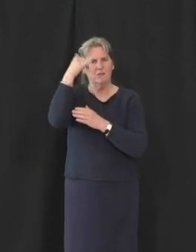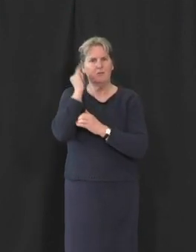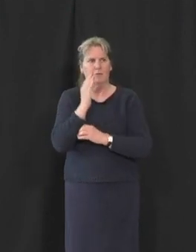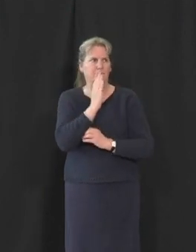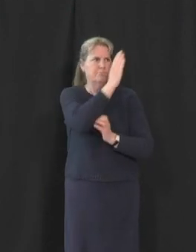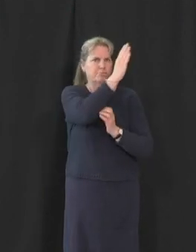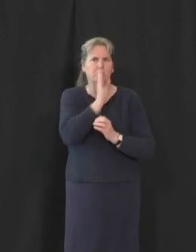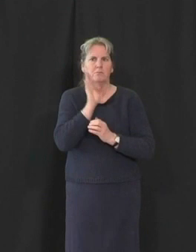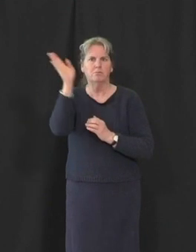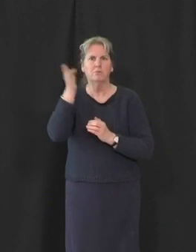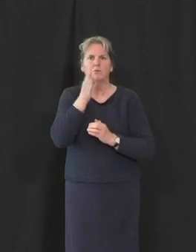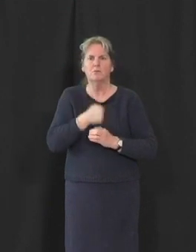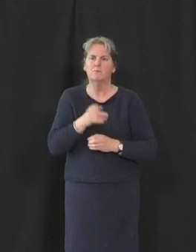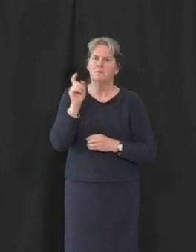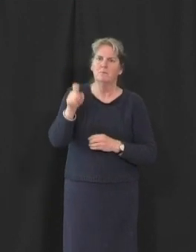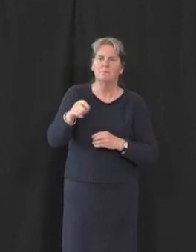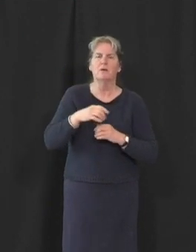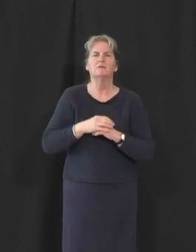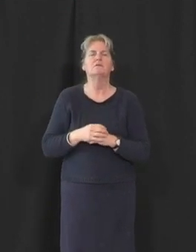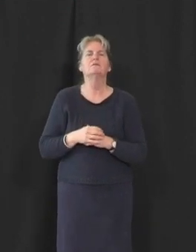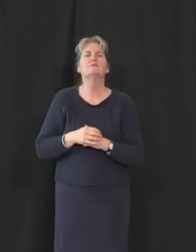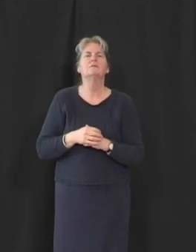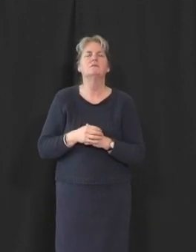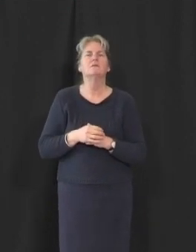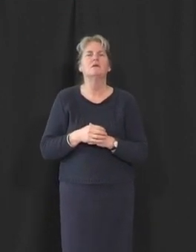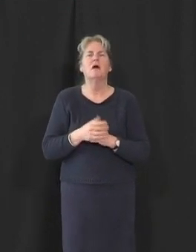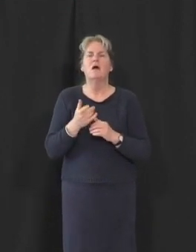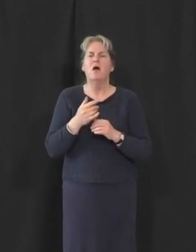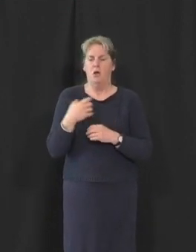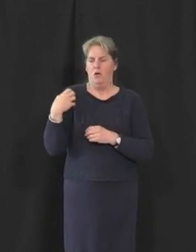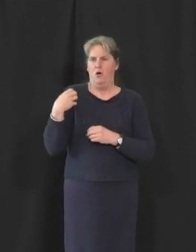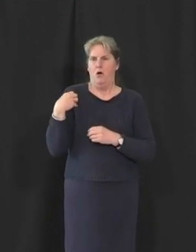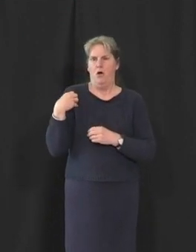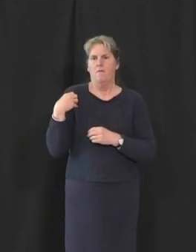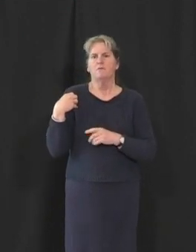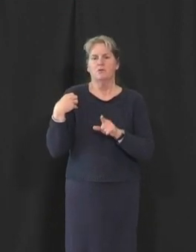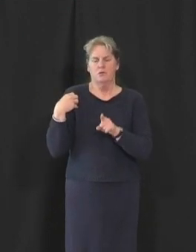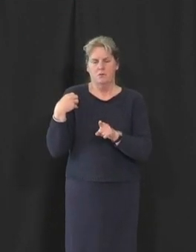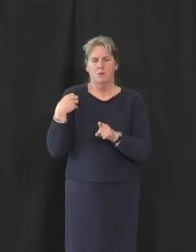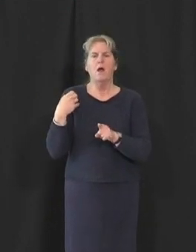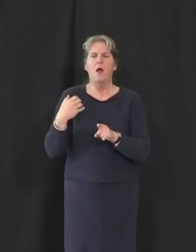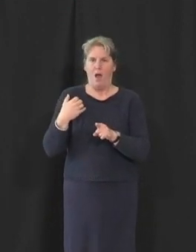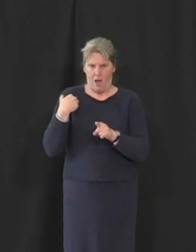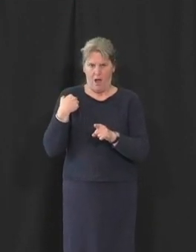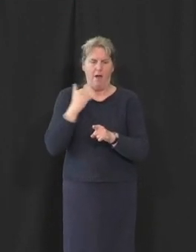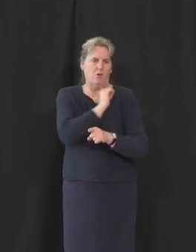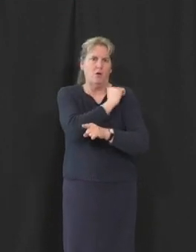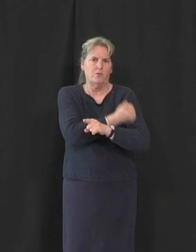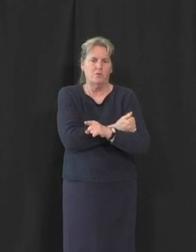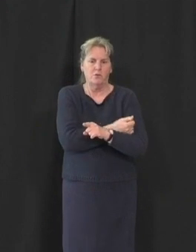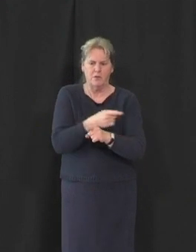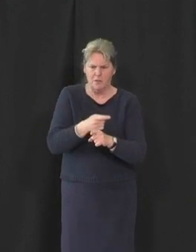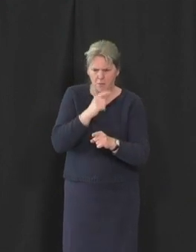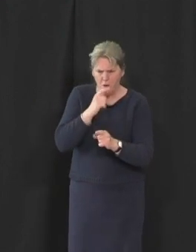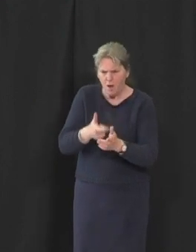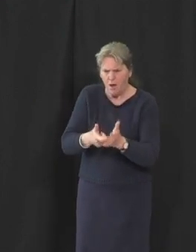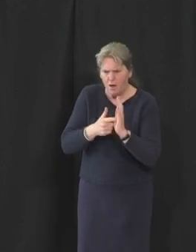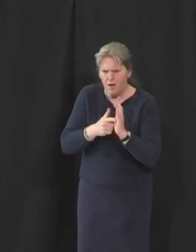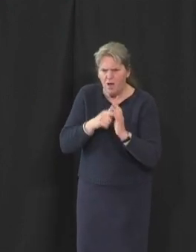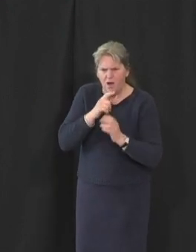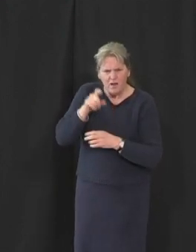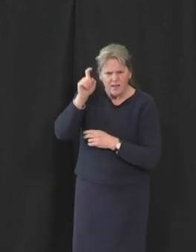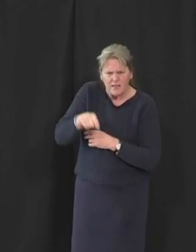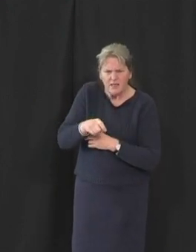Yukon. Enforcement officers have the discretion to turn back any non-essential travelers. They